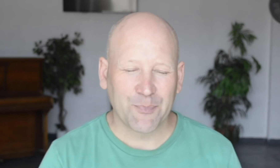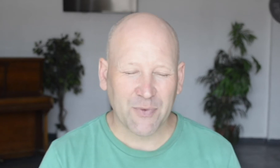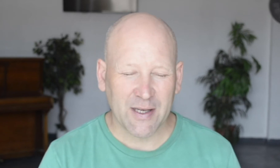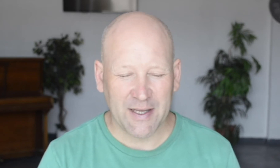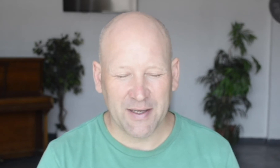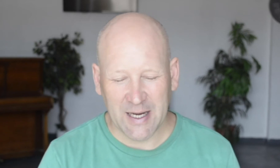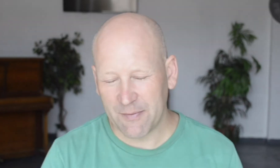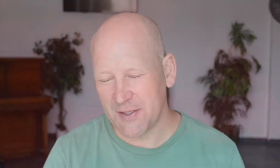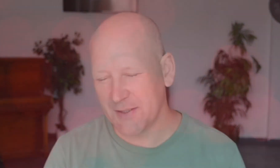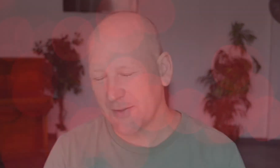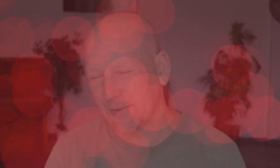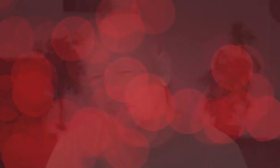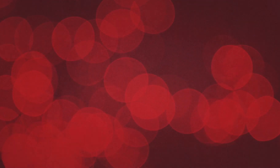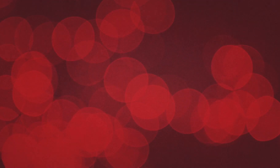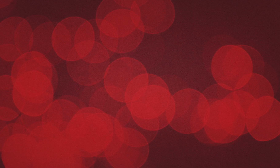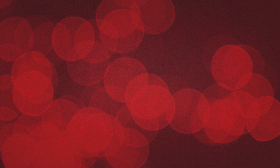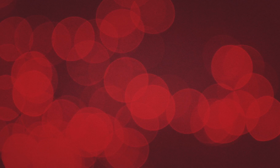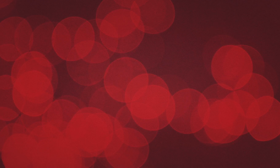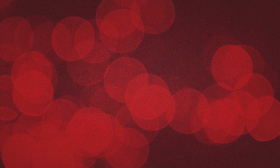now, in the name of Jesus.